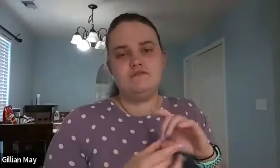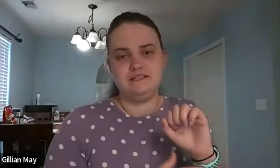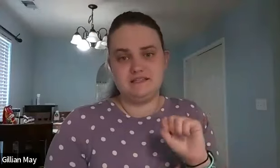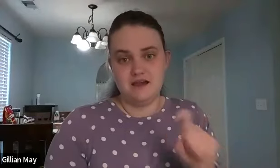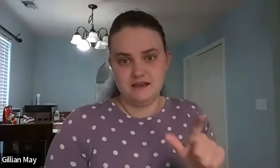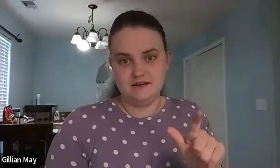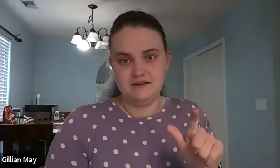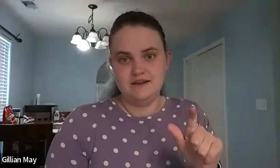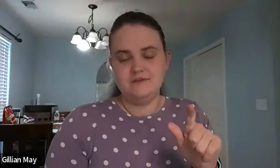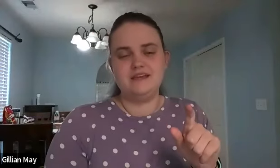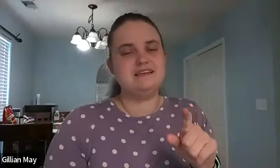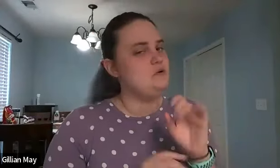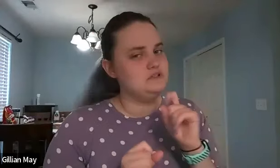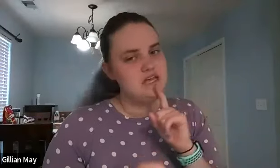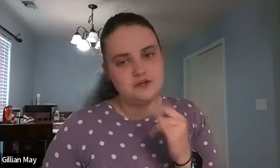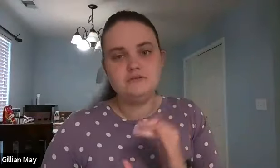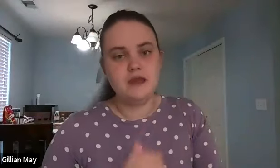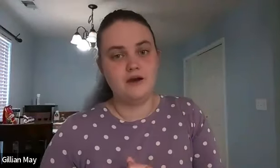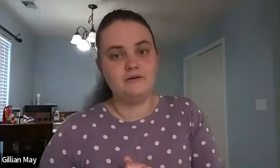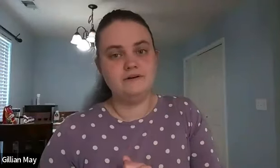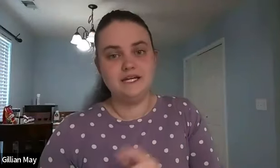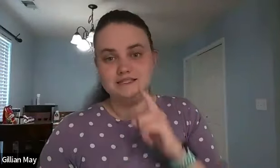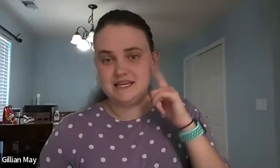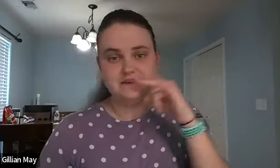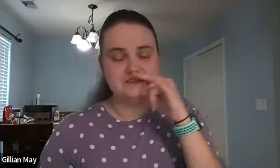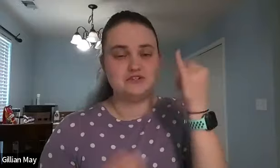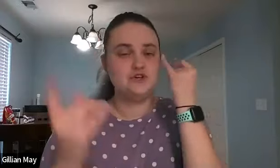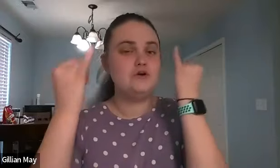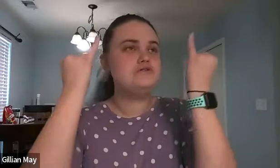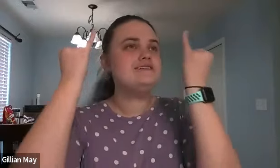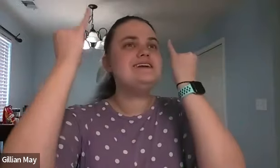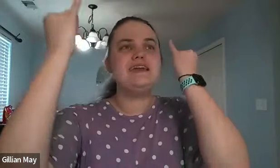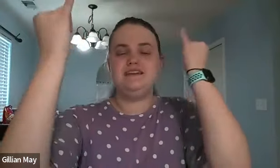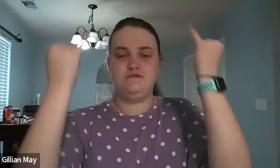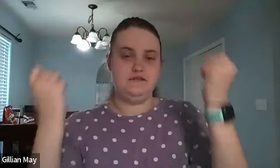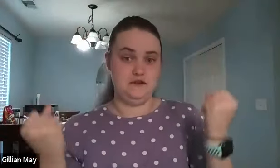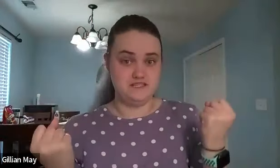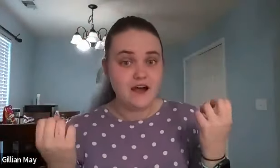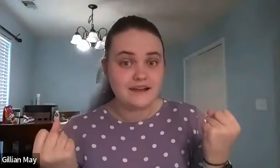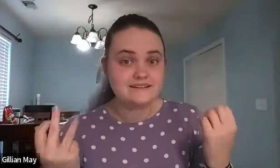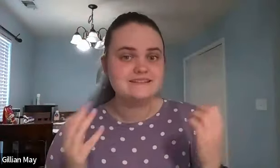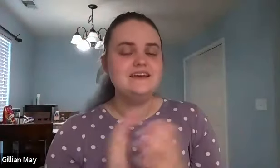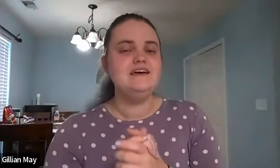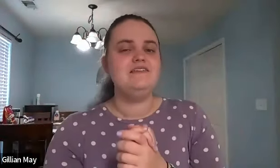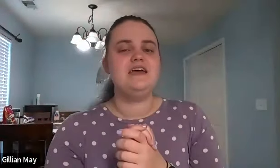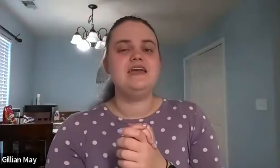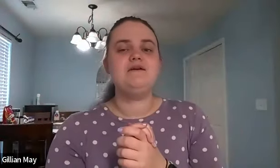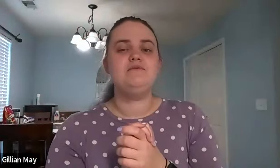involving sign, because I will tell you now, deaf kids are so creative with their signs. They